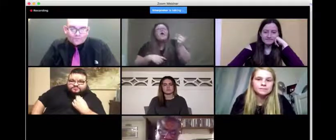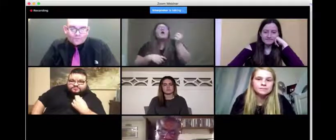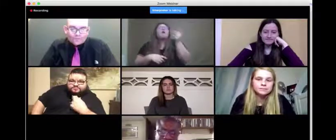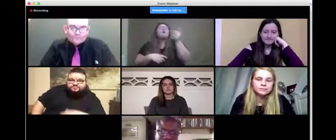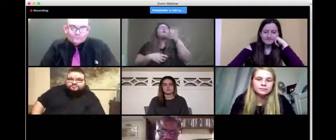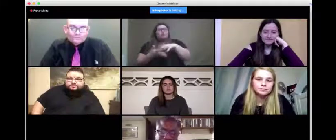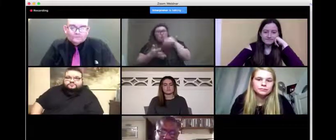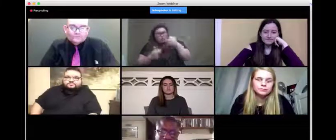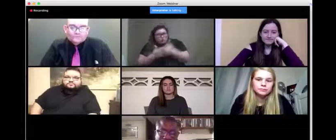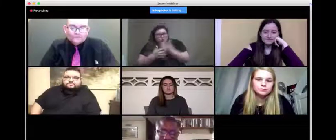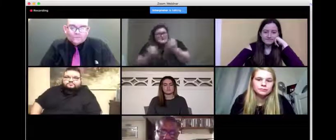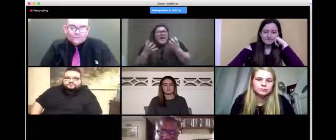and